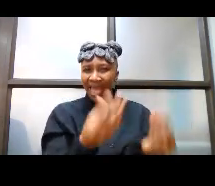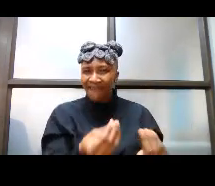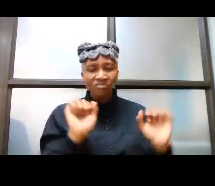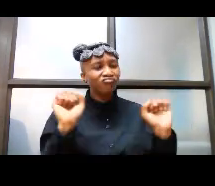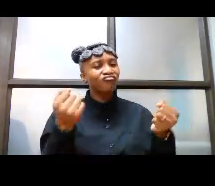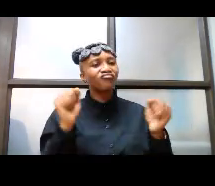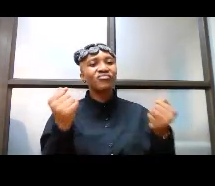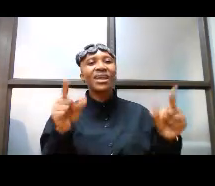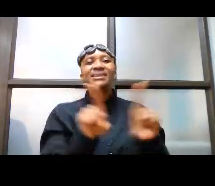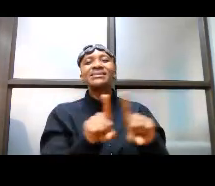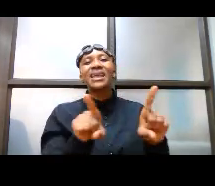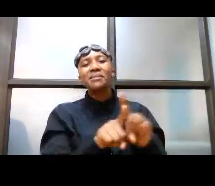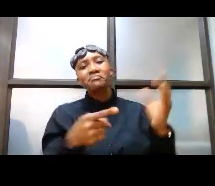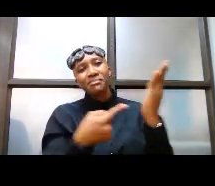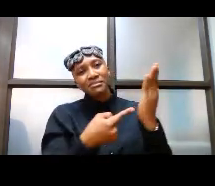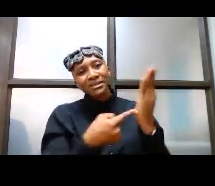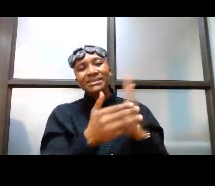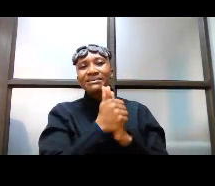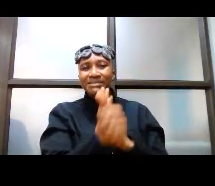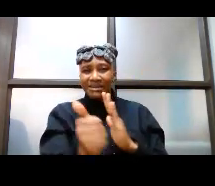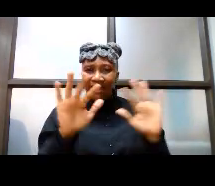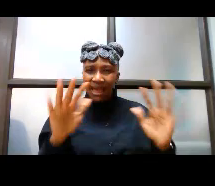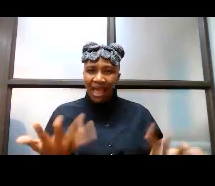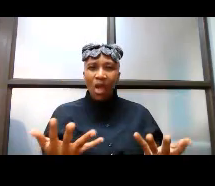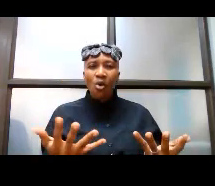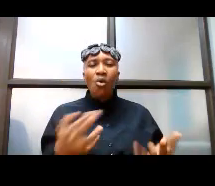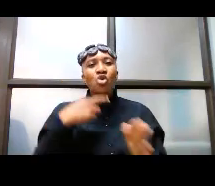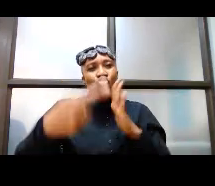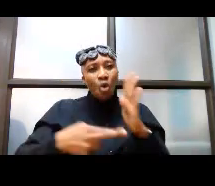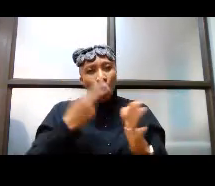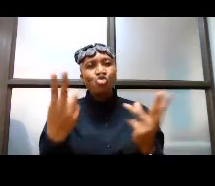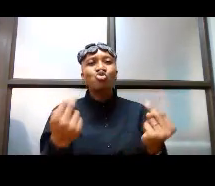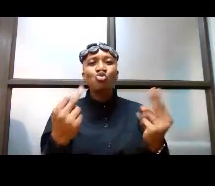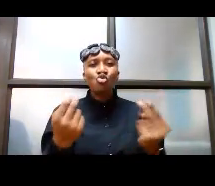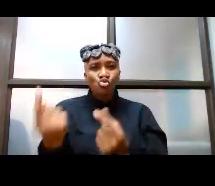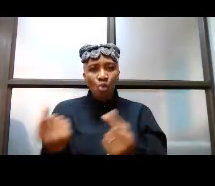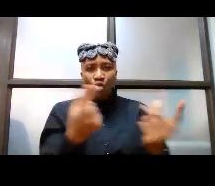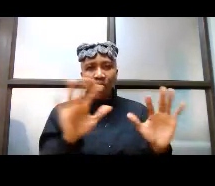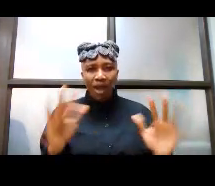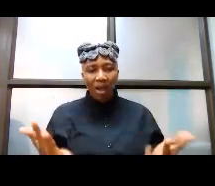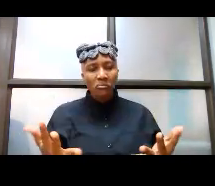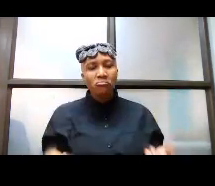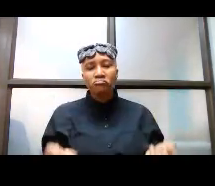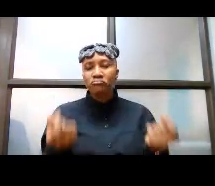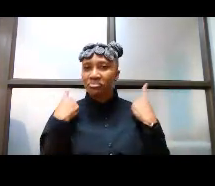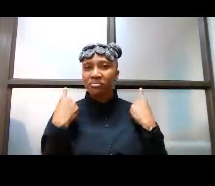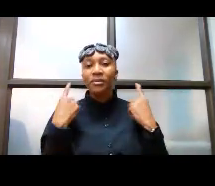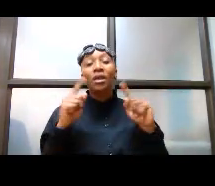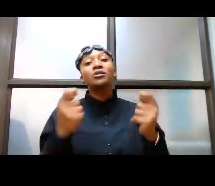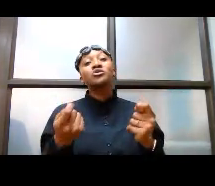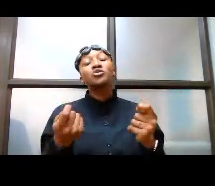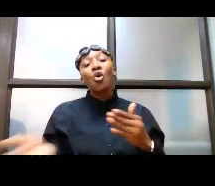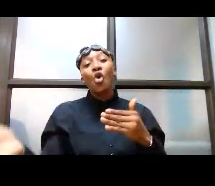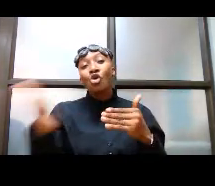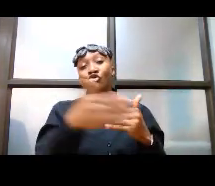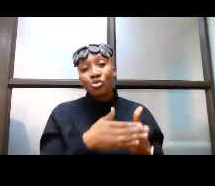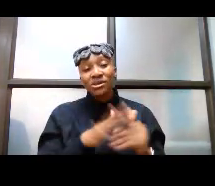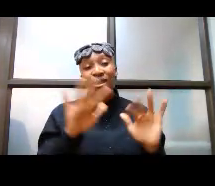techniques so to take this new role. So now, in conclusion, I think for